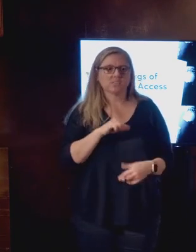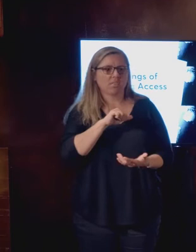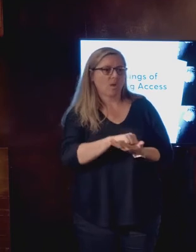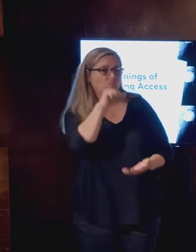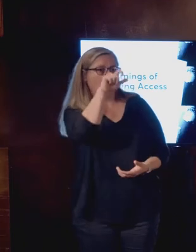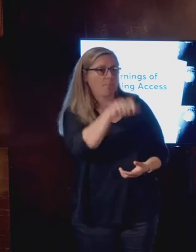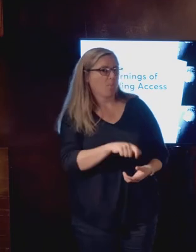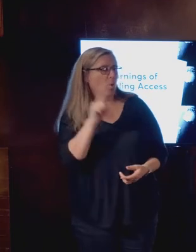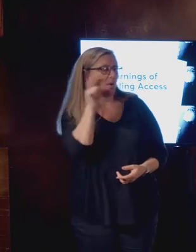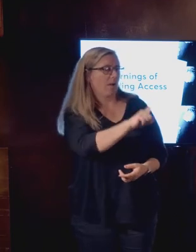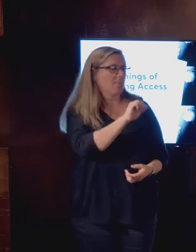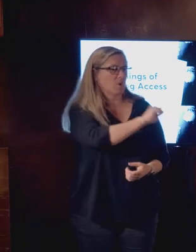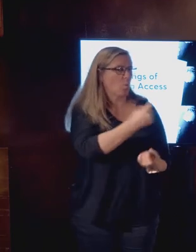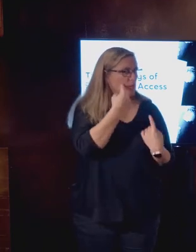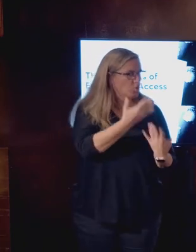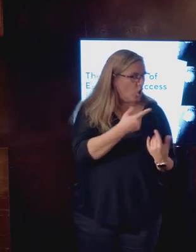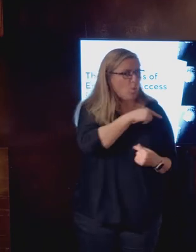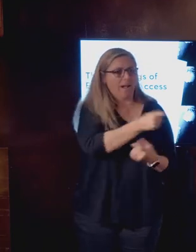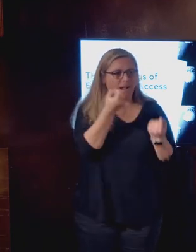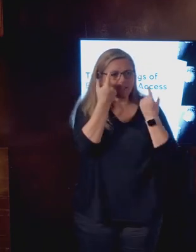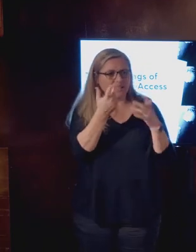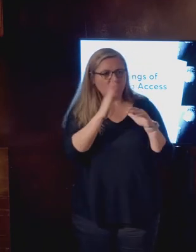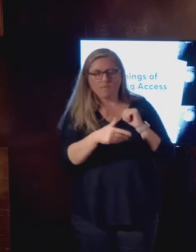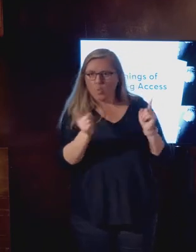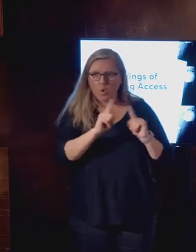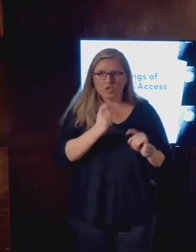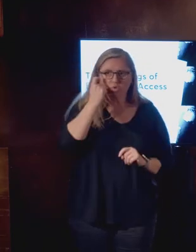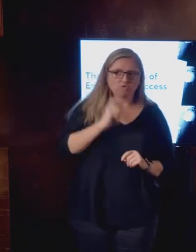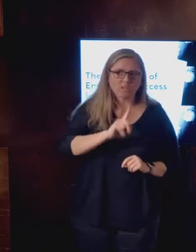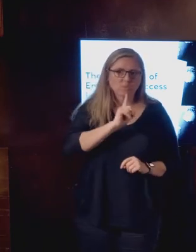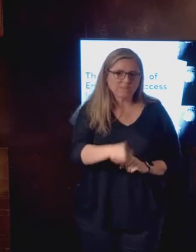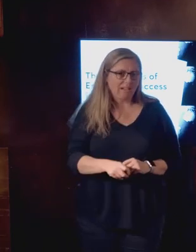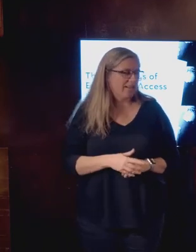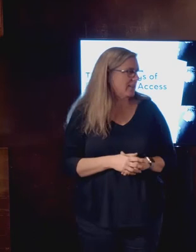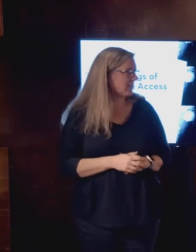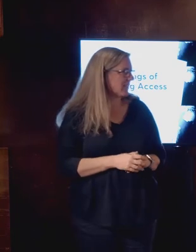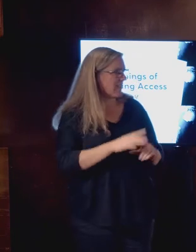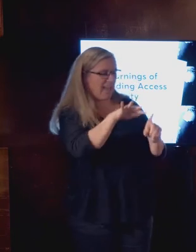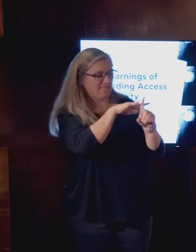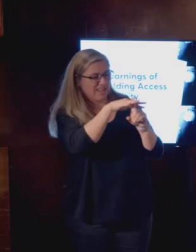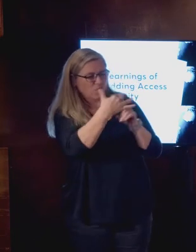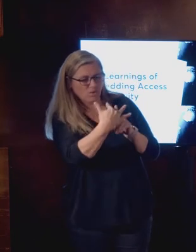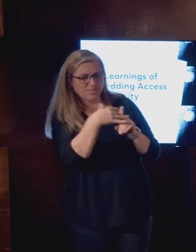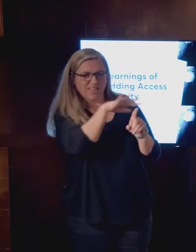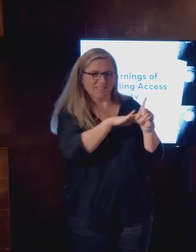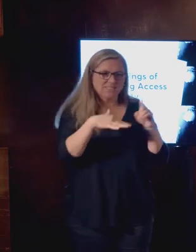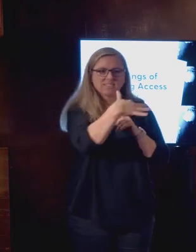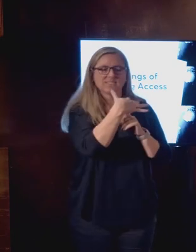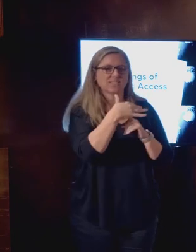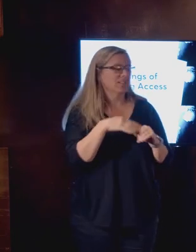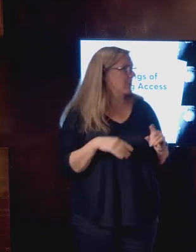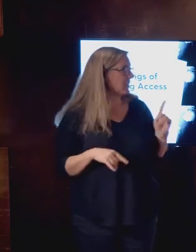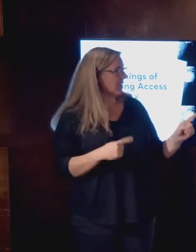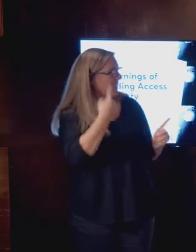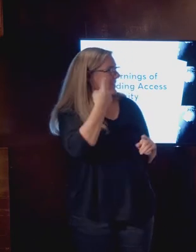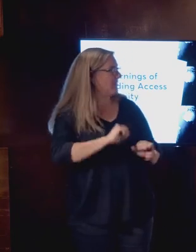person to your show and will understand what you're trying to say. and the context that it's coming in. So, yeah. I think if it's